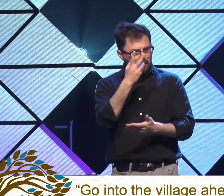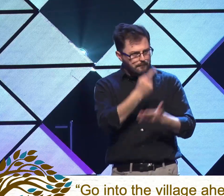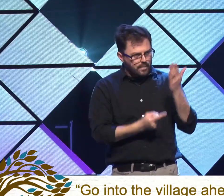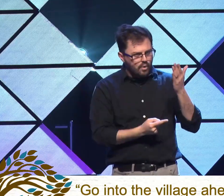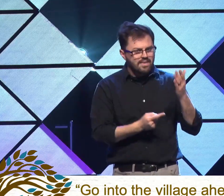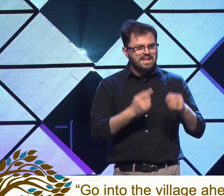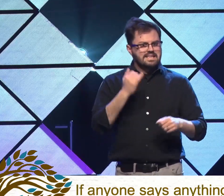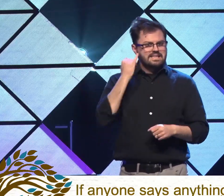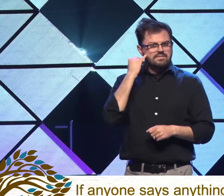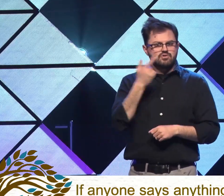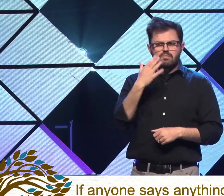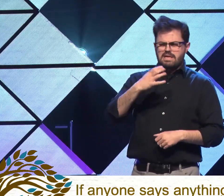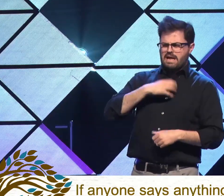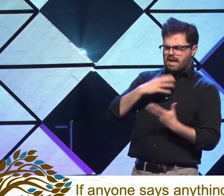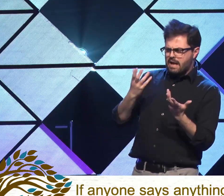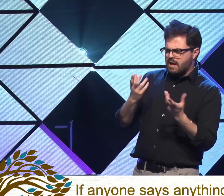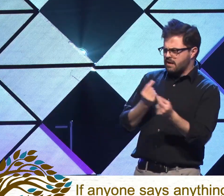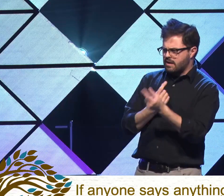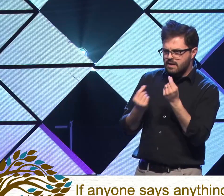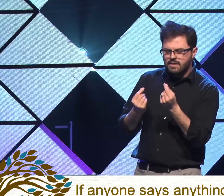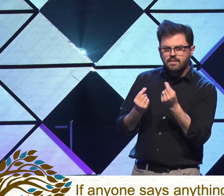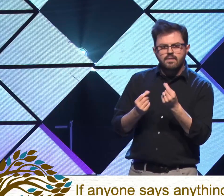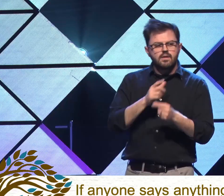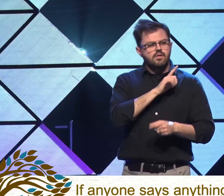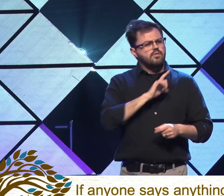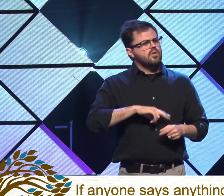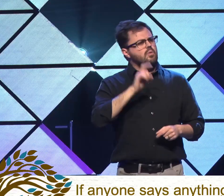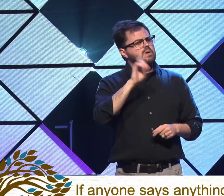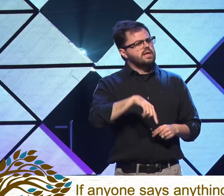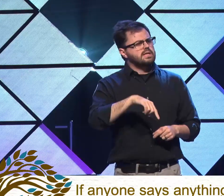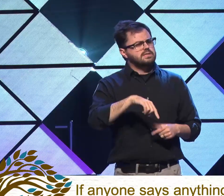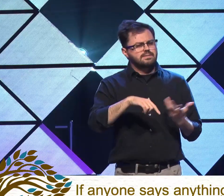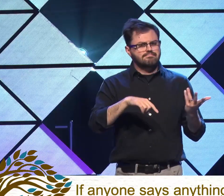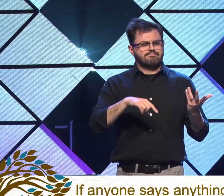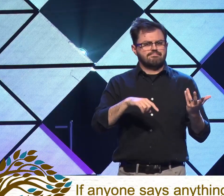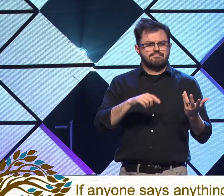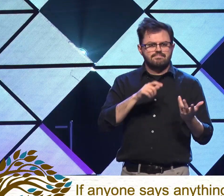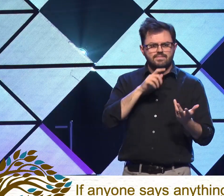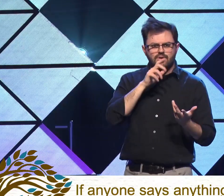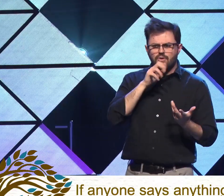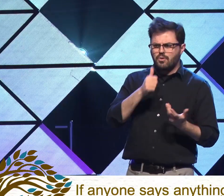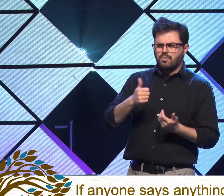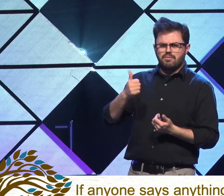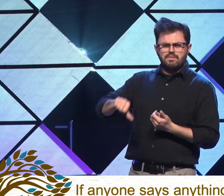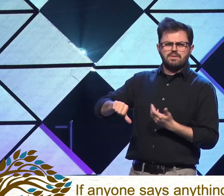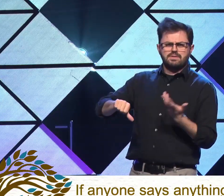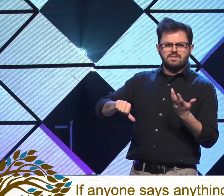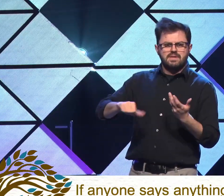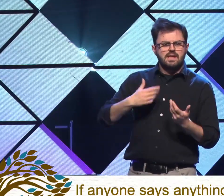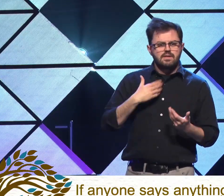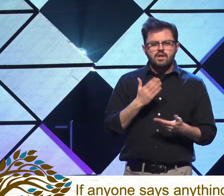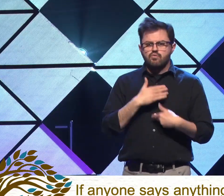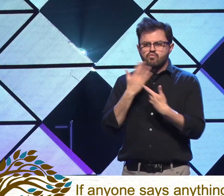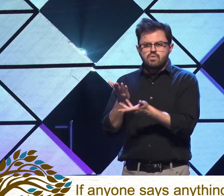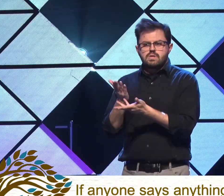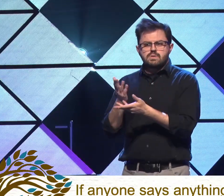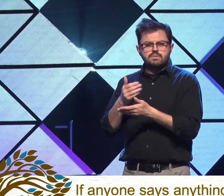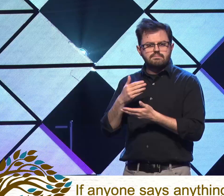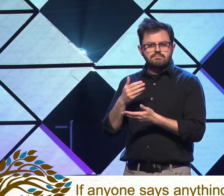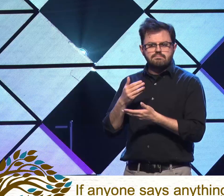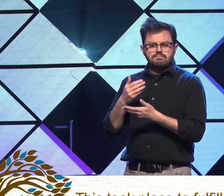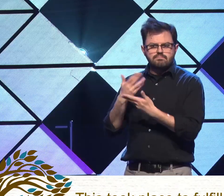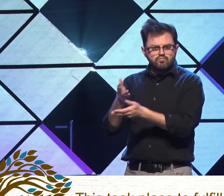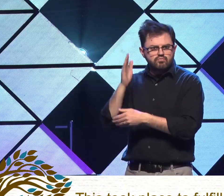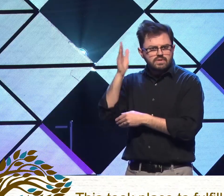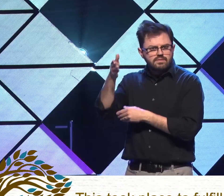says to you, what are you doing? Just say, the Lord needs them. Who's going to argue with that? And they'll give them to you. And that's what happens, right? And it says this